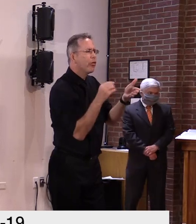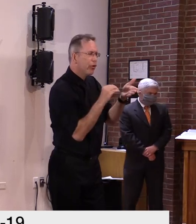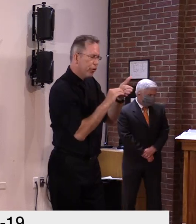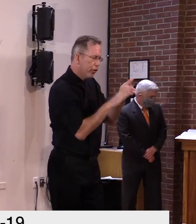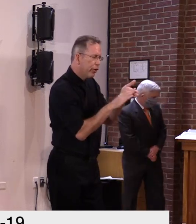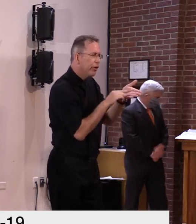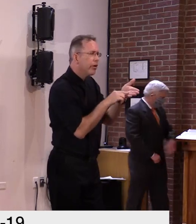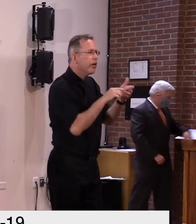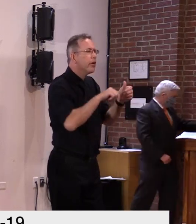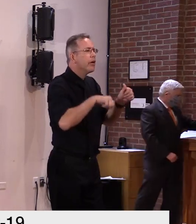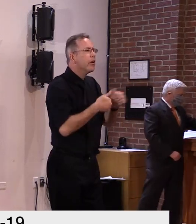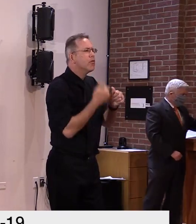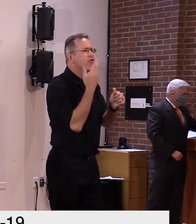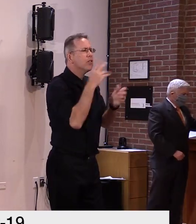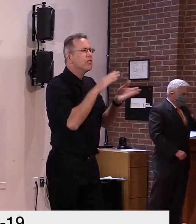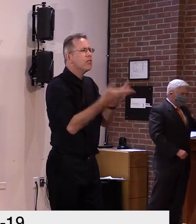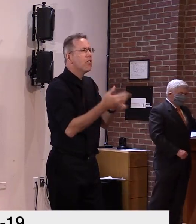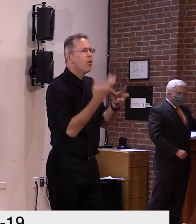you're doing.